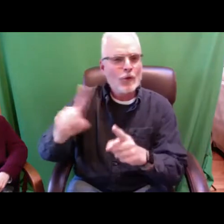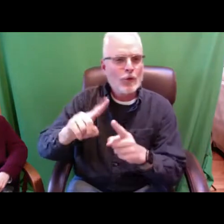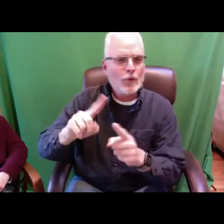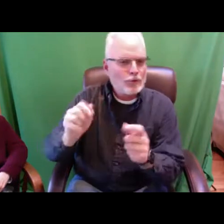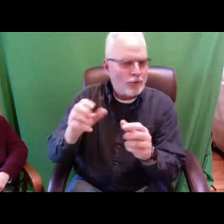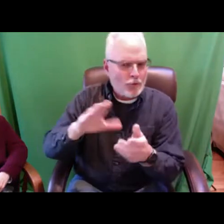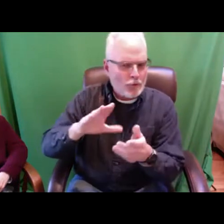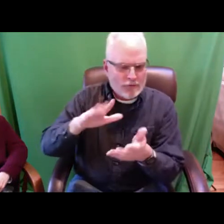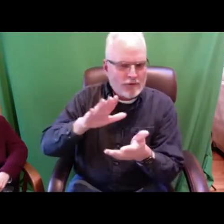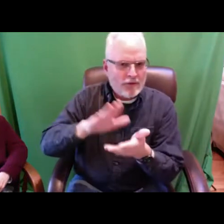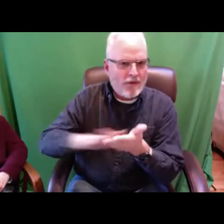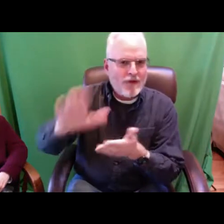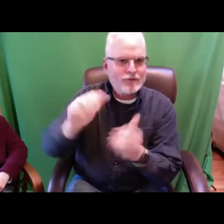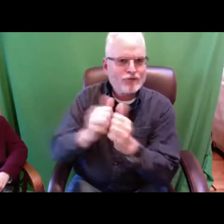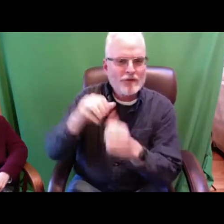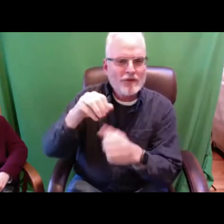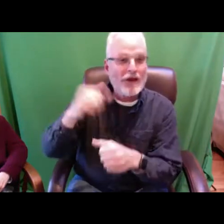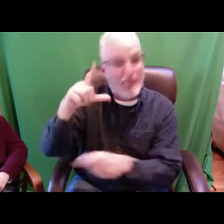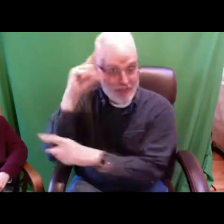great friends. So Dan and